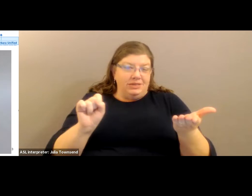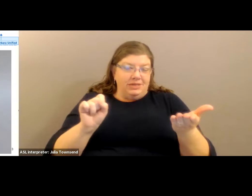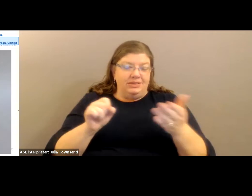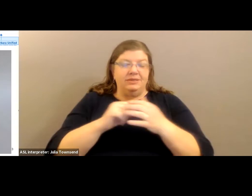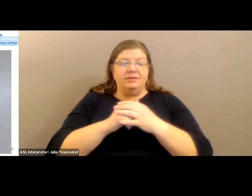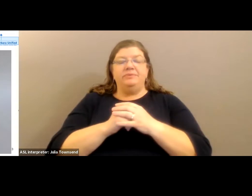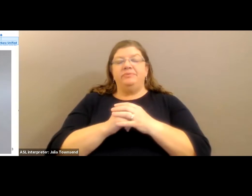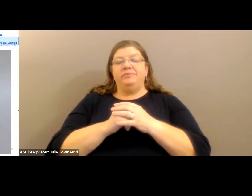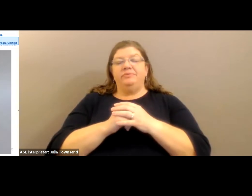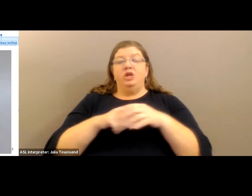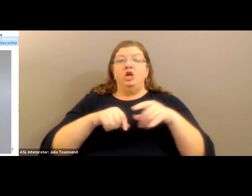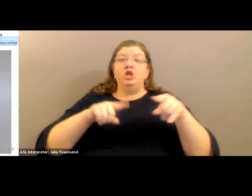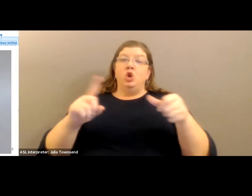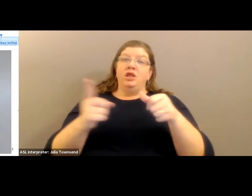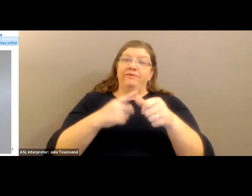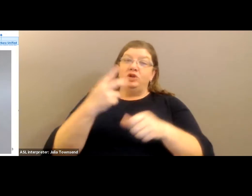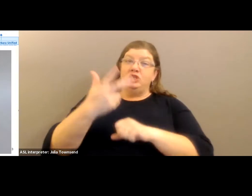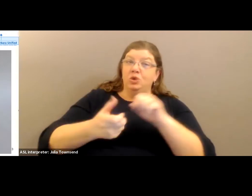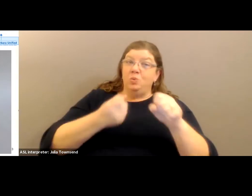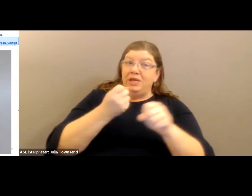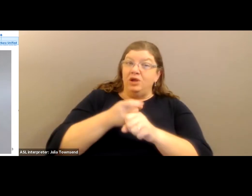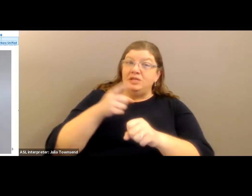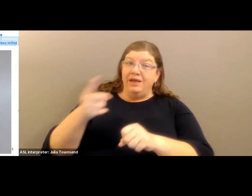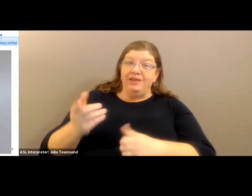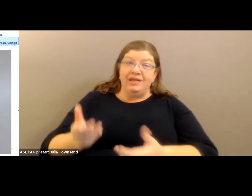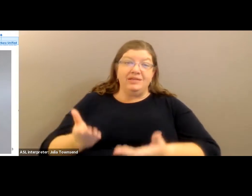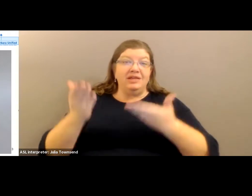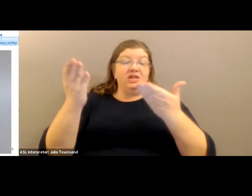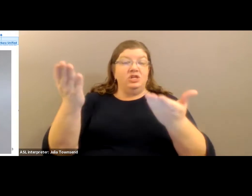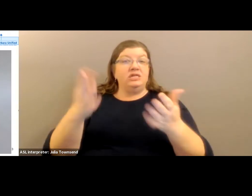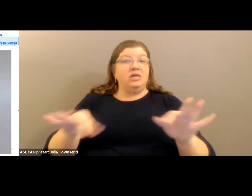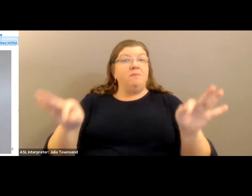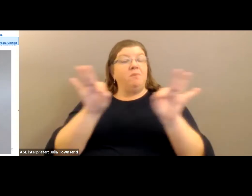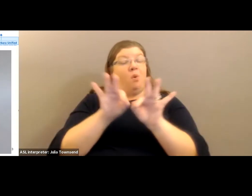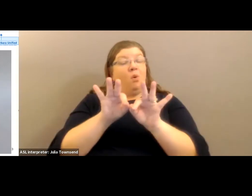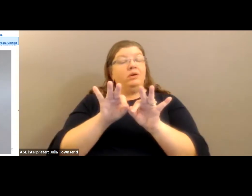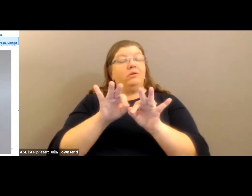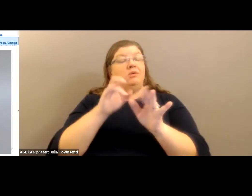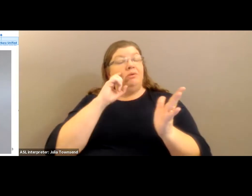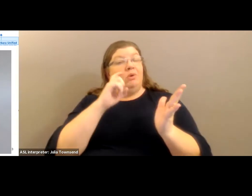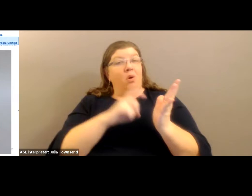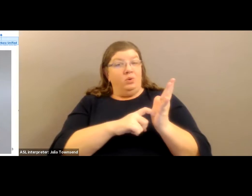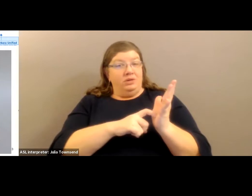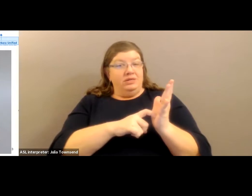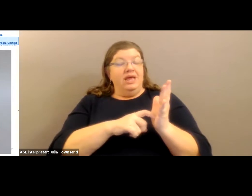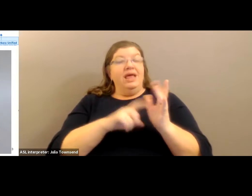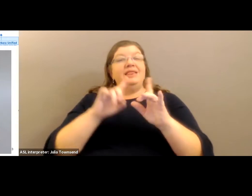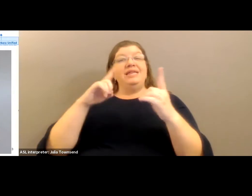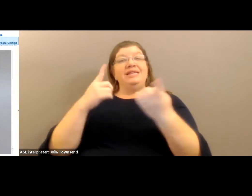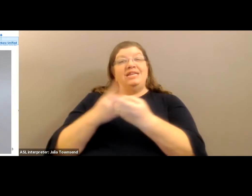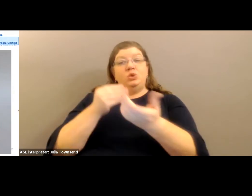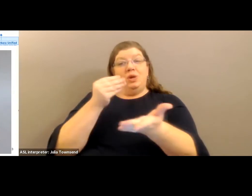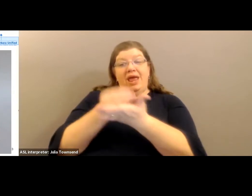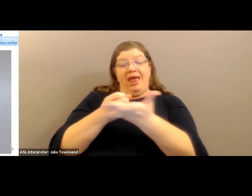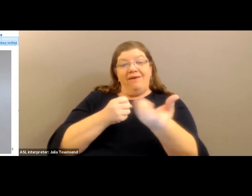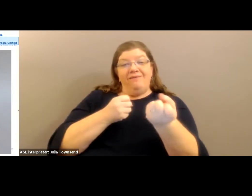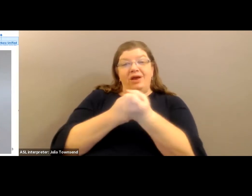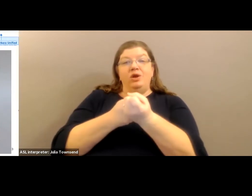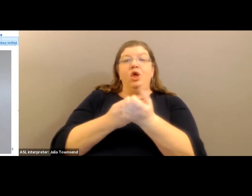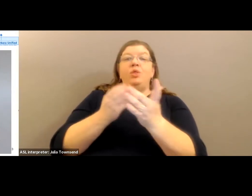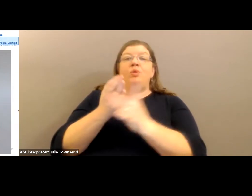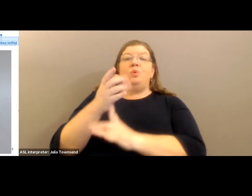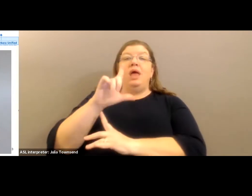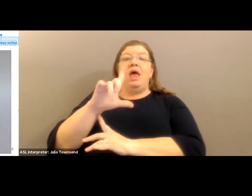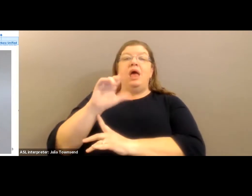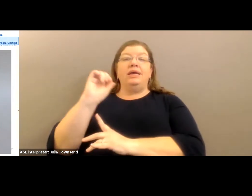first 3 years of this initiative, I think it's important that we call out that the district has funded this through the LCAP,